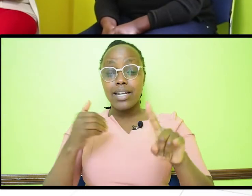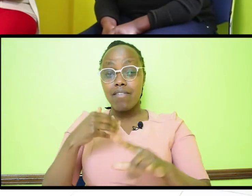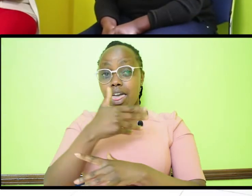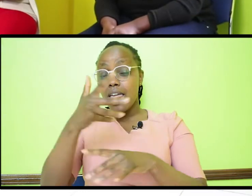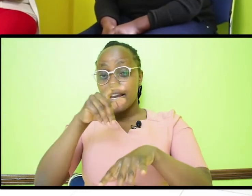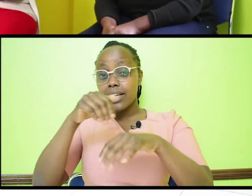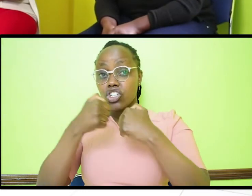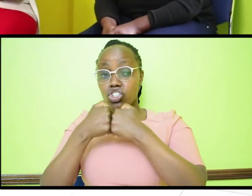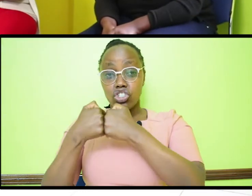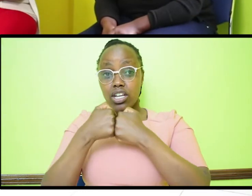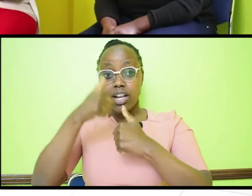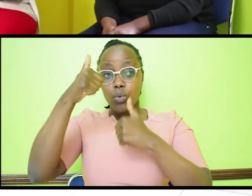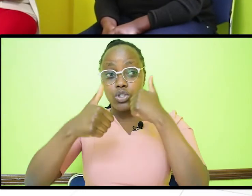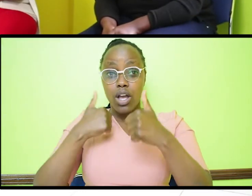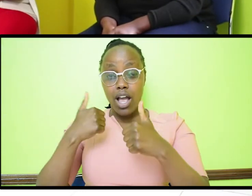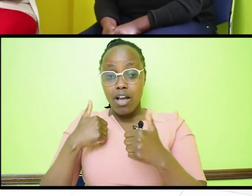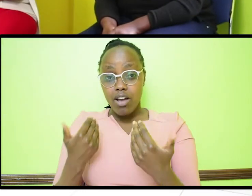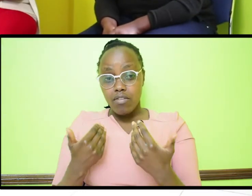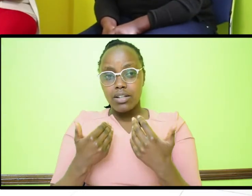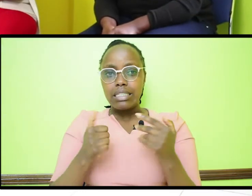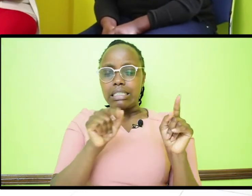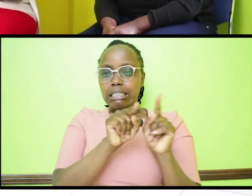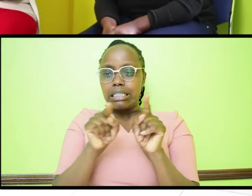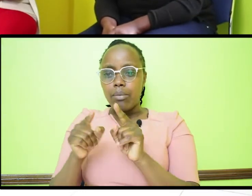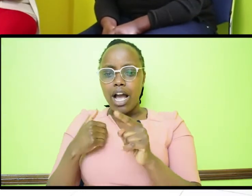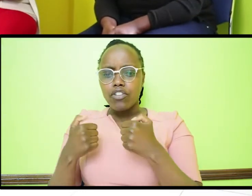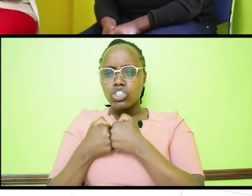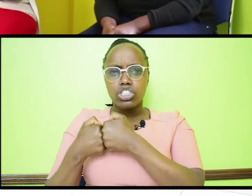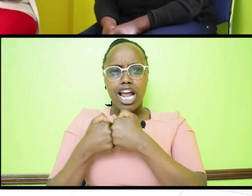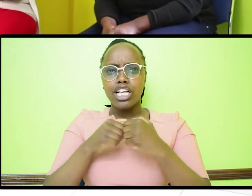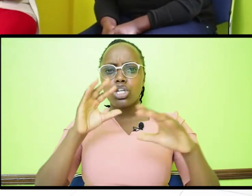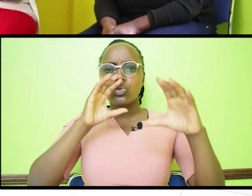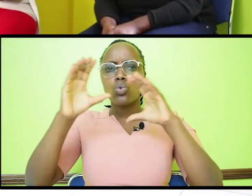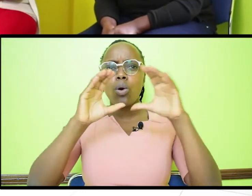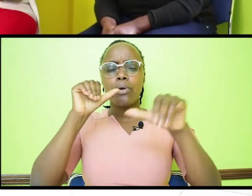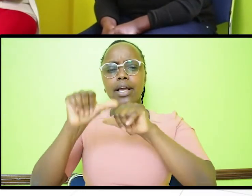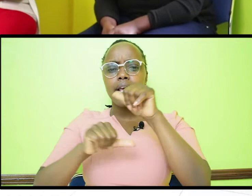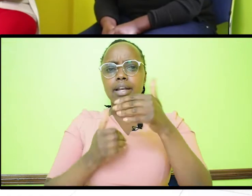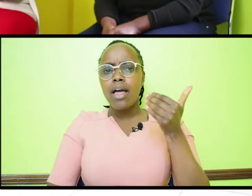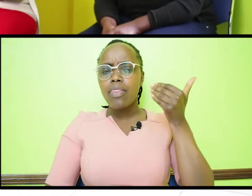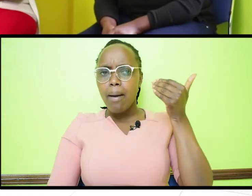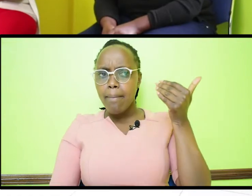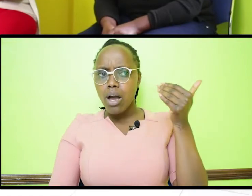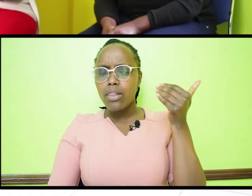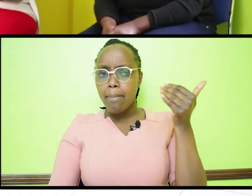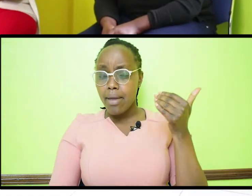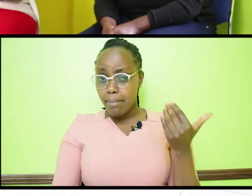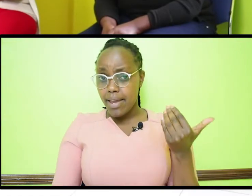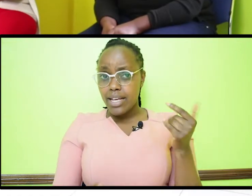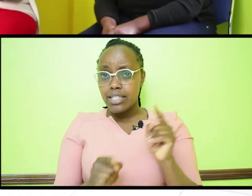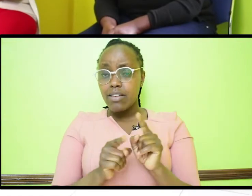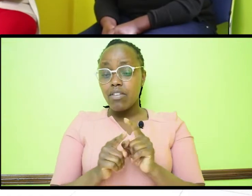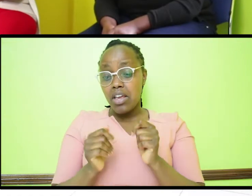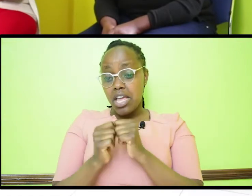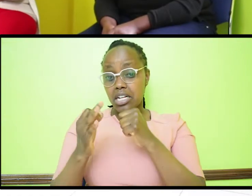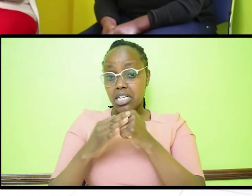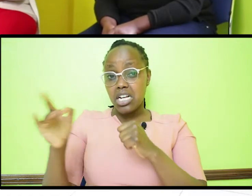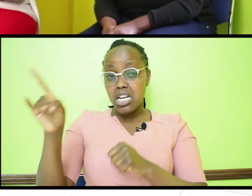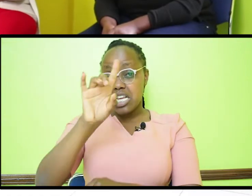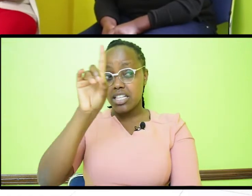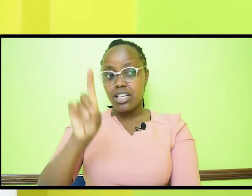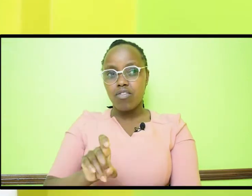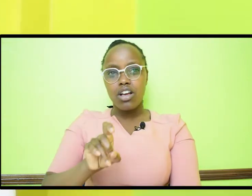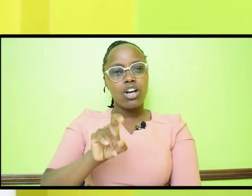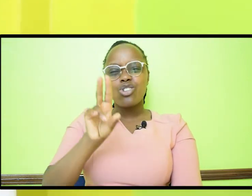Yeah, but were there any challenges that you'd face to communicate to her about the baby in between the 18